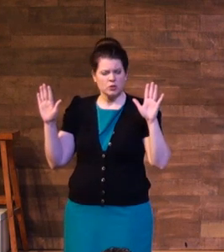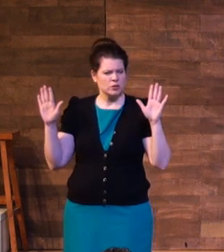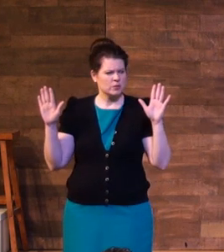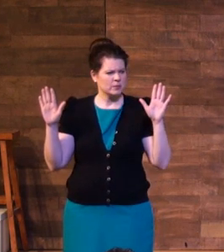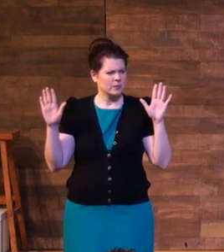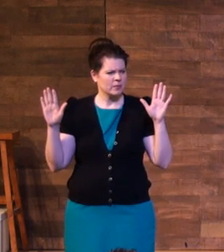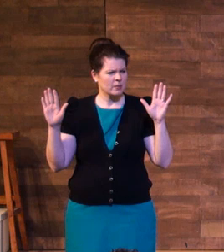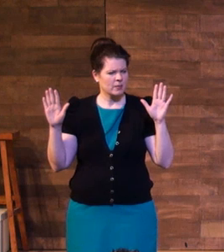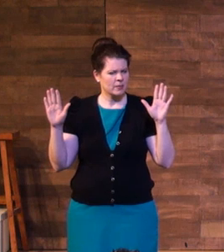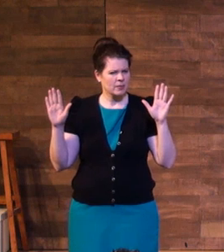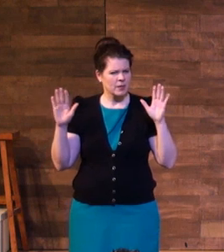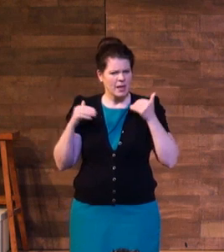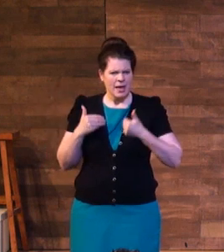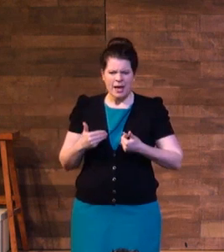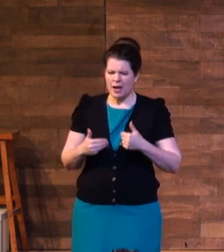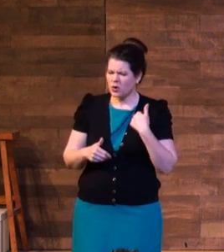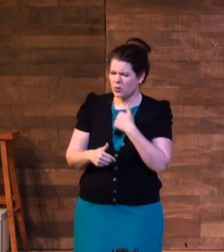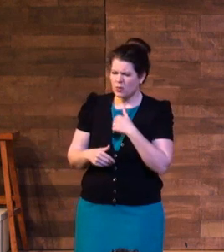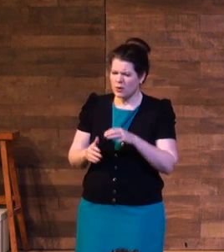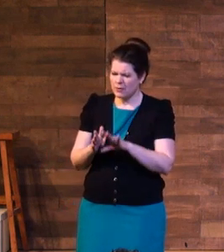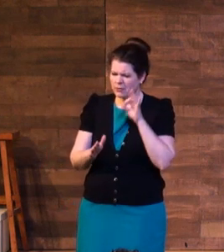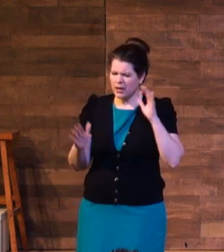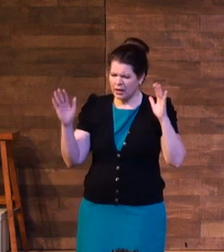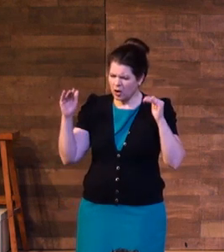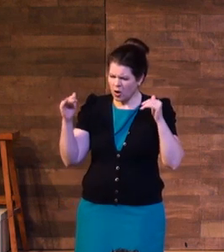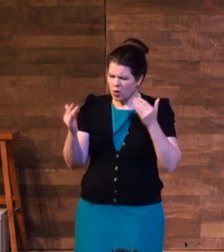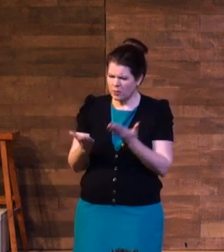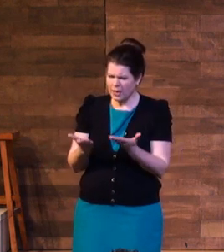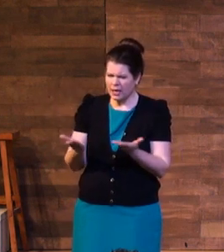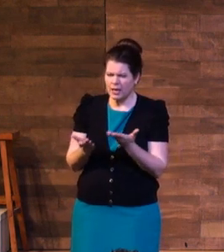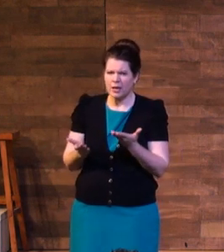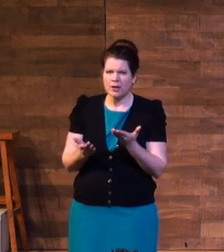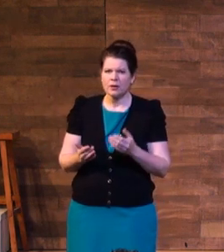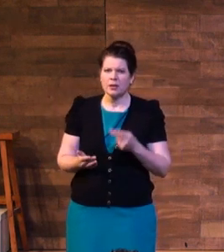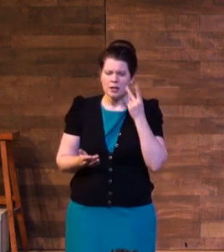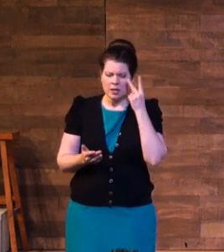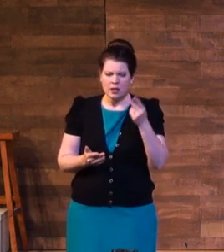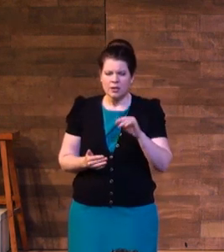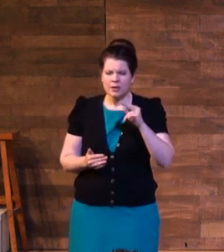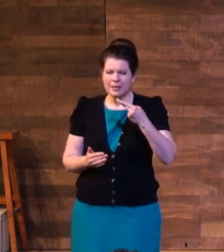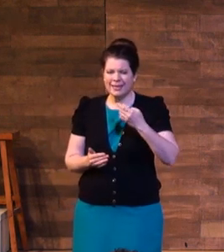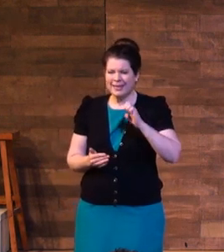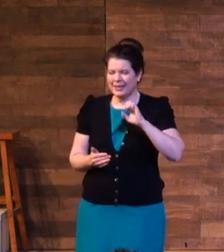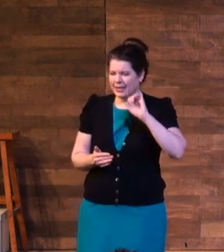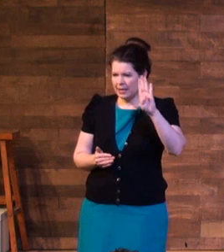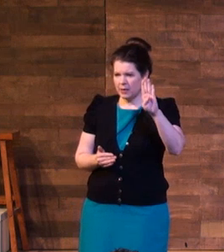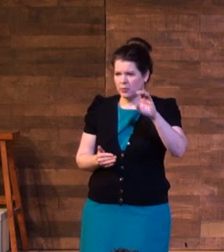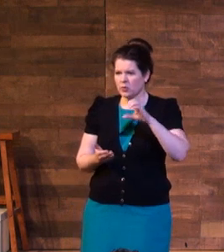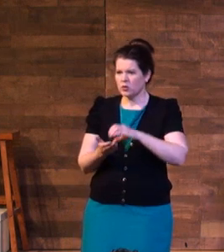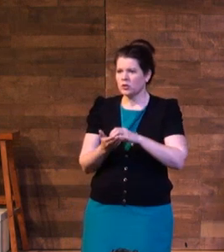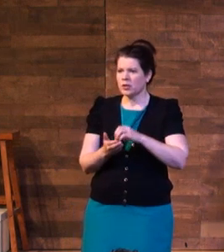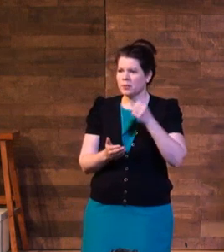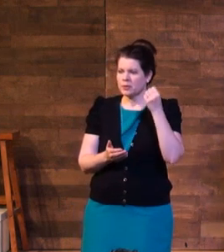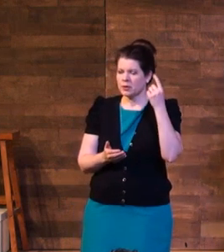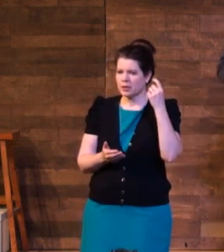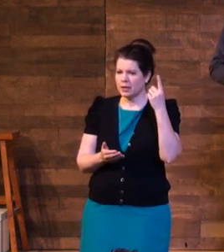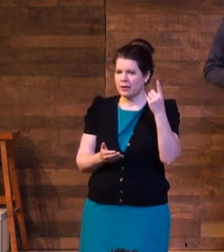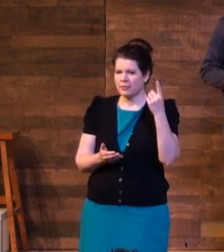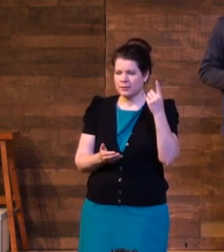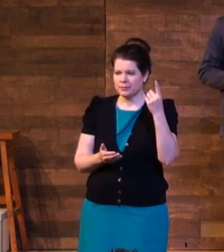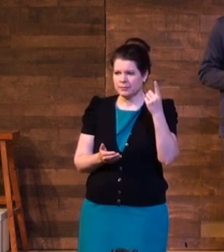And I'd like to go to the next slide. We'll look at Hebrews chapter 11, because that wasn't the last time we hear about Jephthah. Thank God.